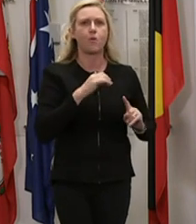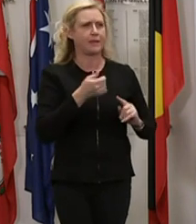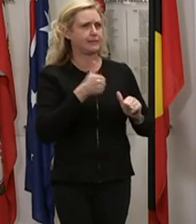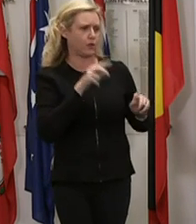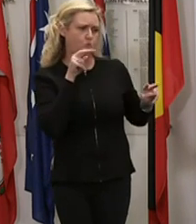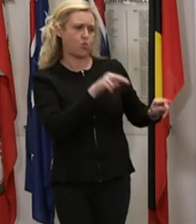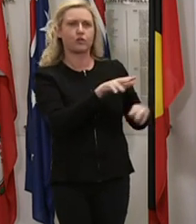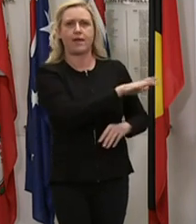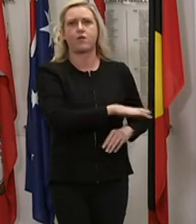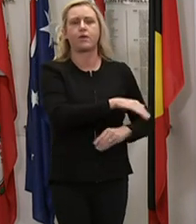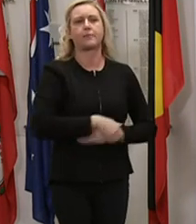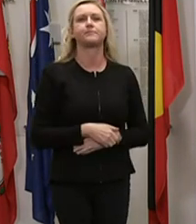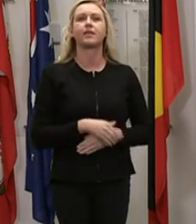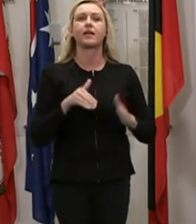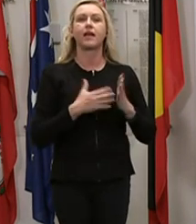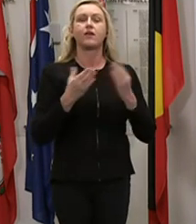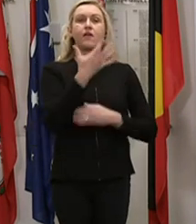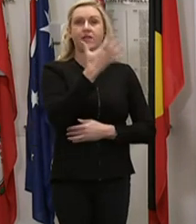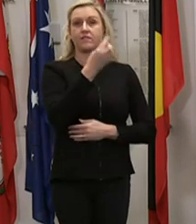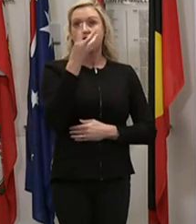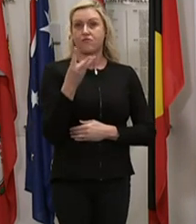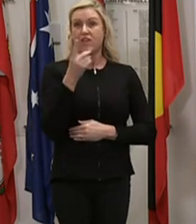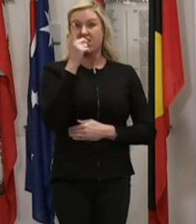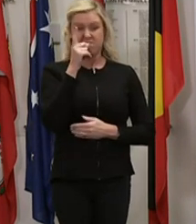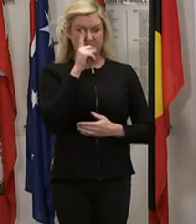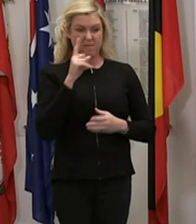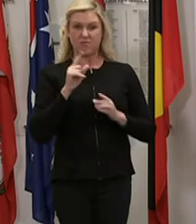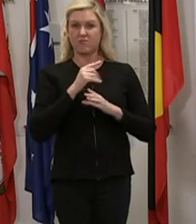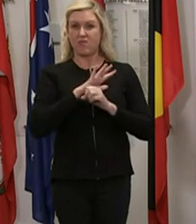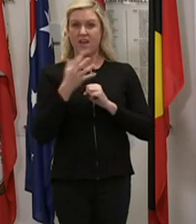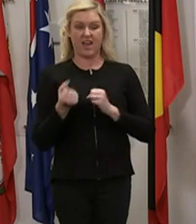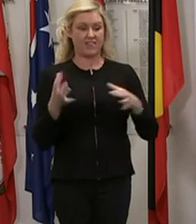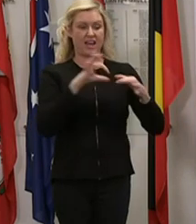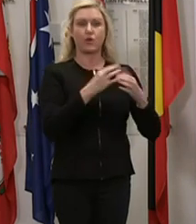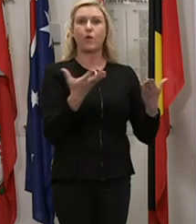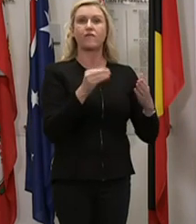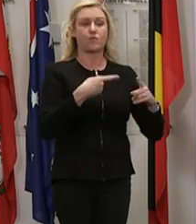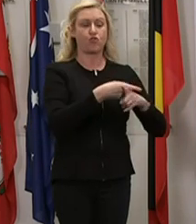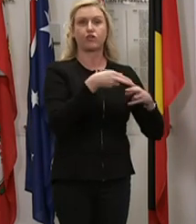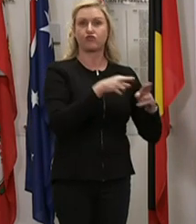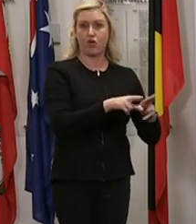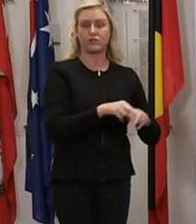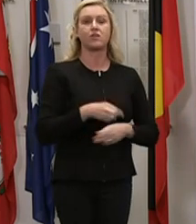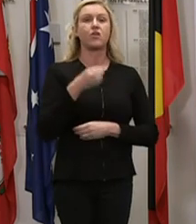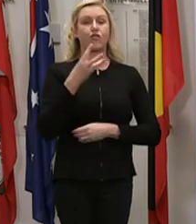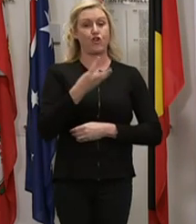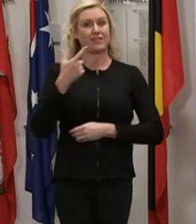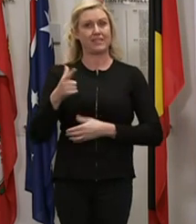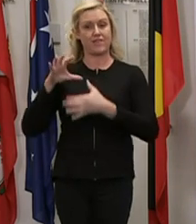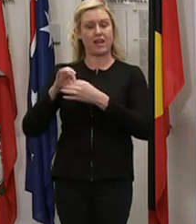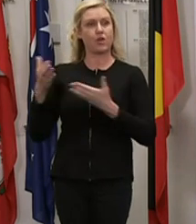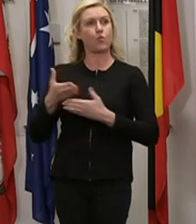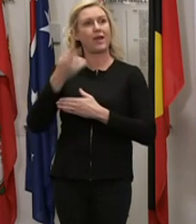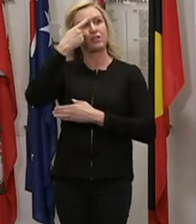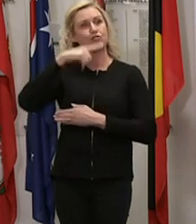there. There are now 53 cases associated with the Crossroads Hotel cluster, and 37 associated with the Thai Rock